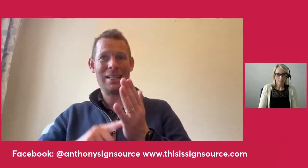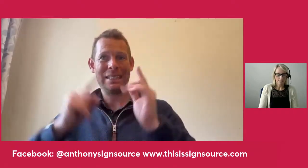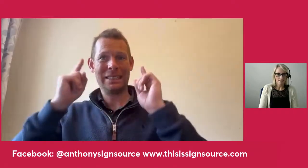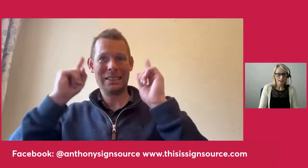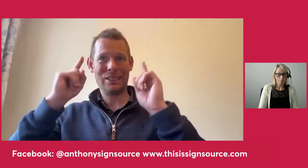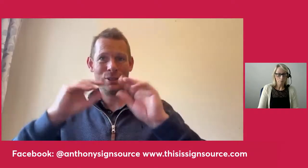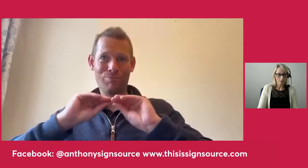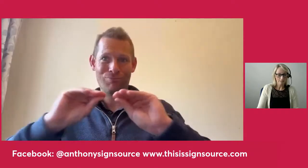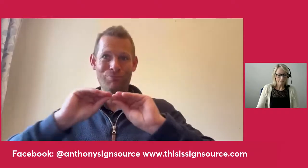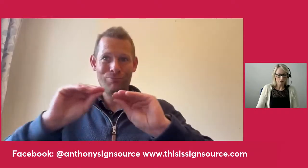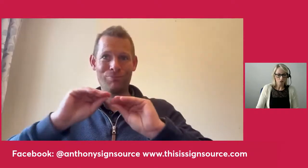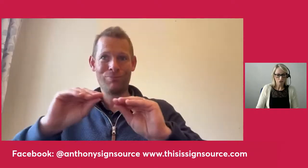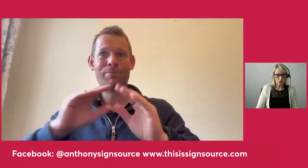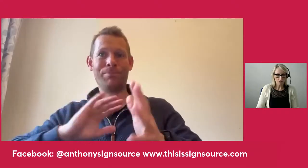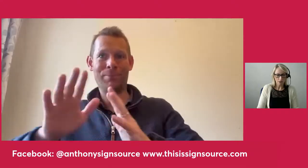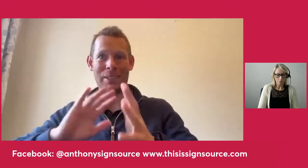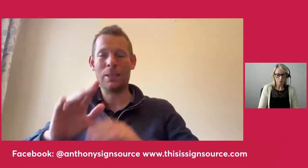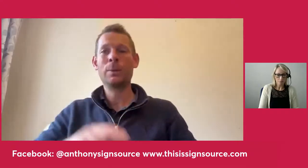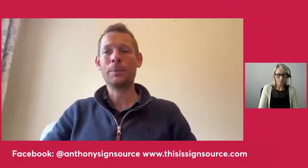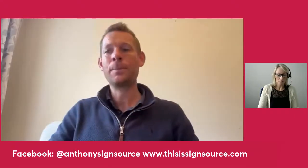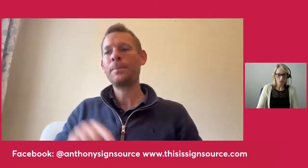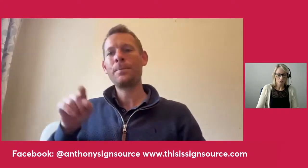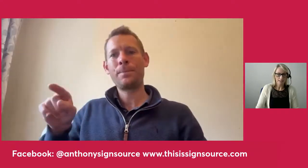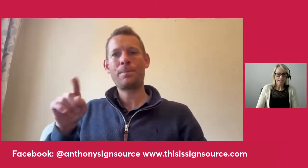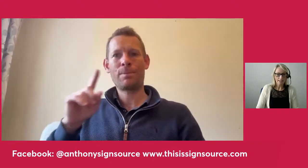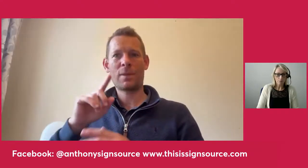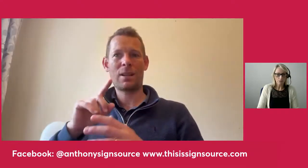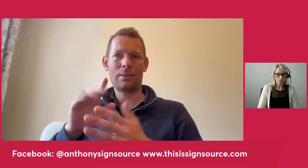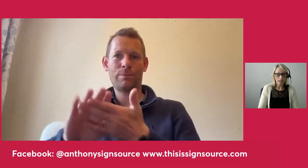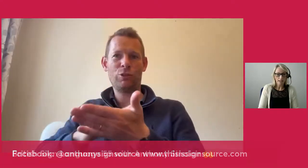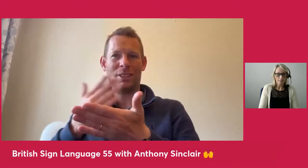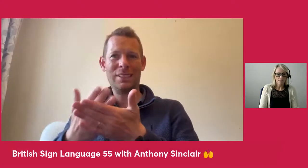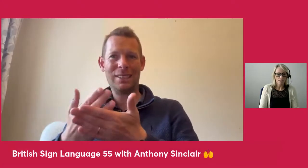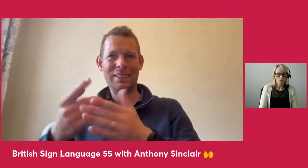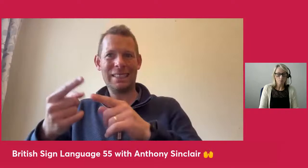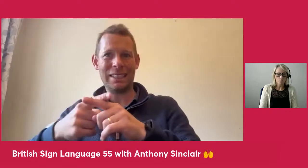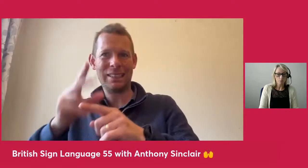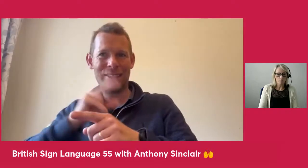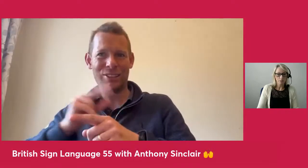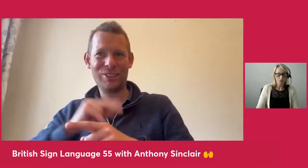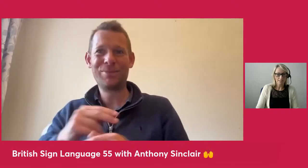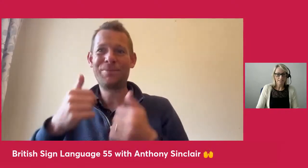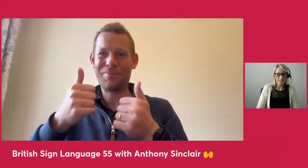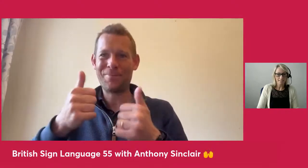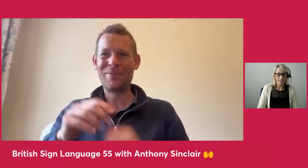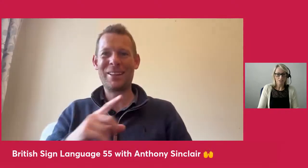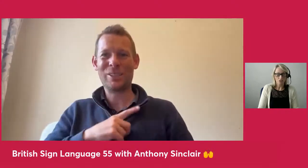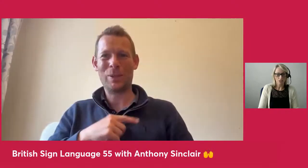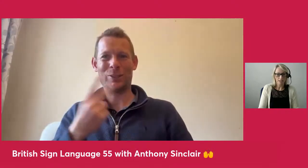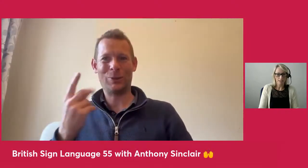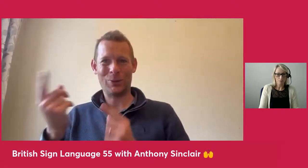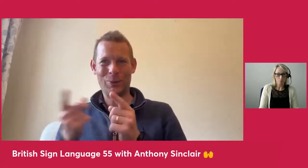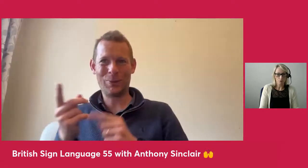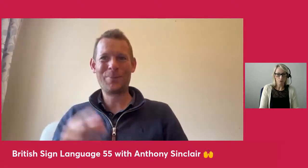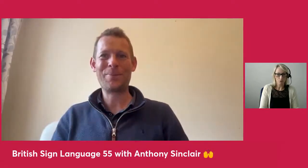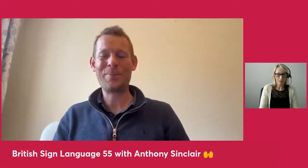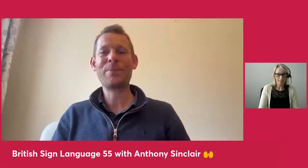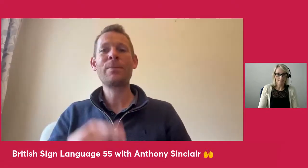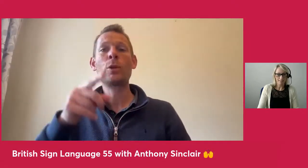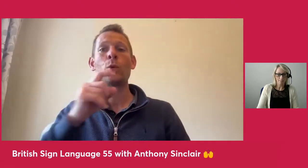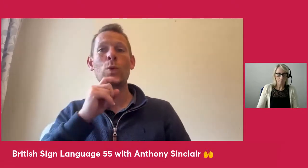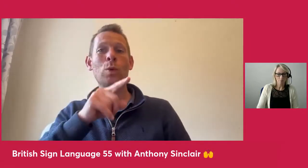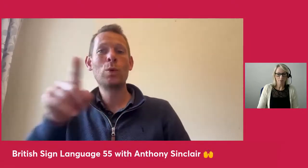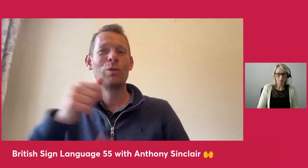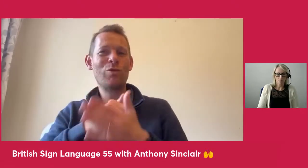reason being that I'm your BSL tutor, so I'm going to be teaching you sign language, and the interpreter will be translating into English for you to make